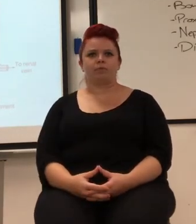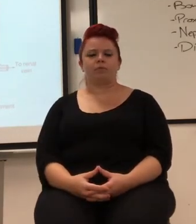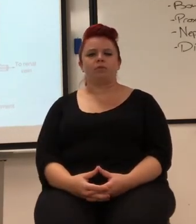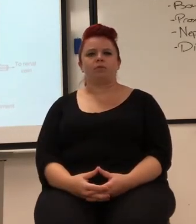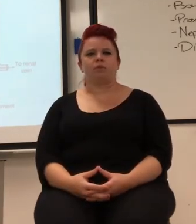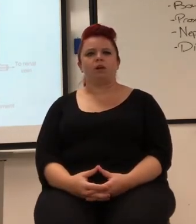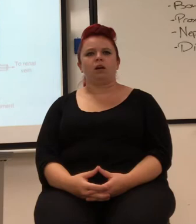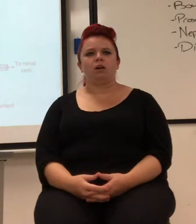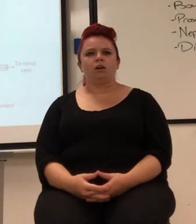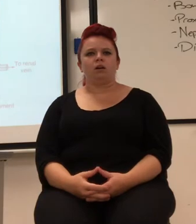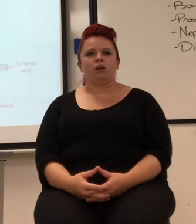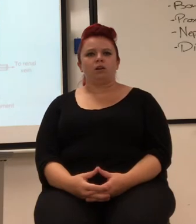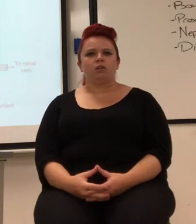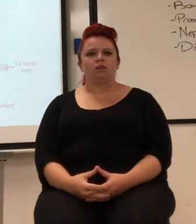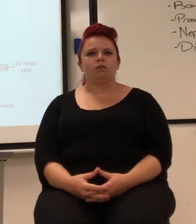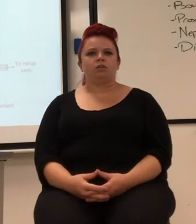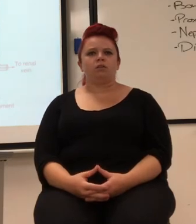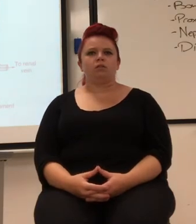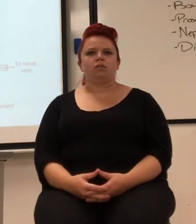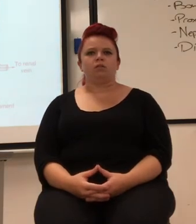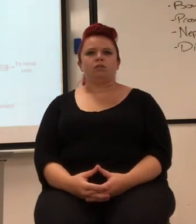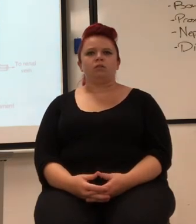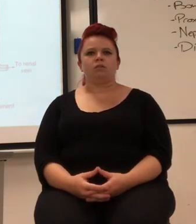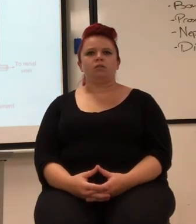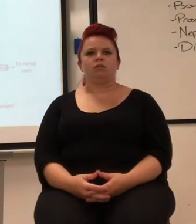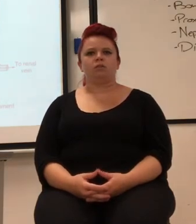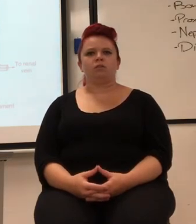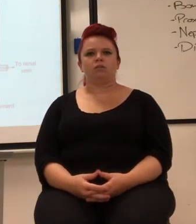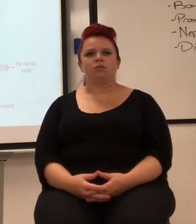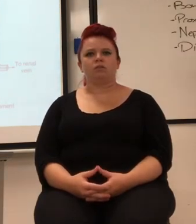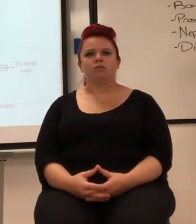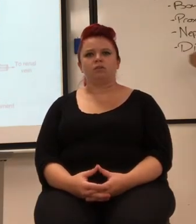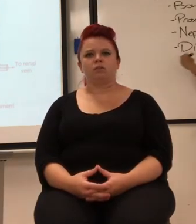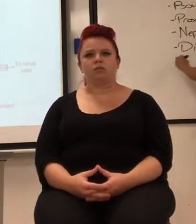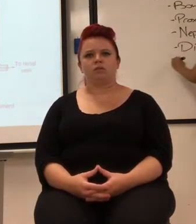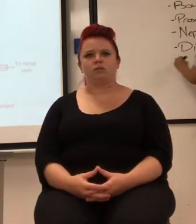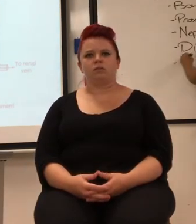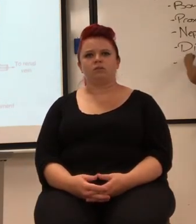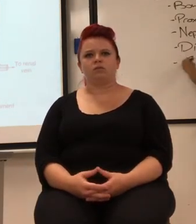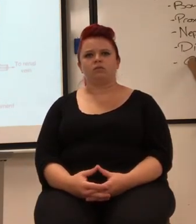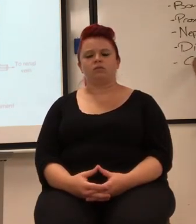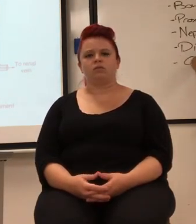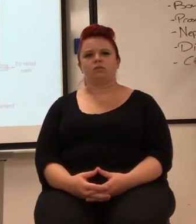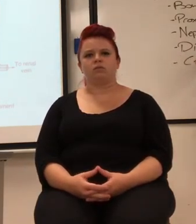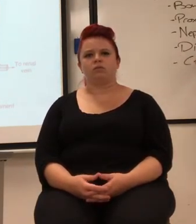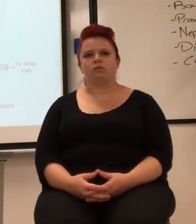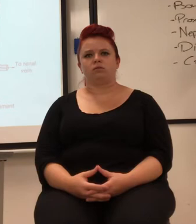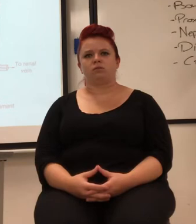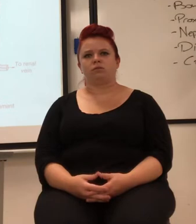collecting tubule, and that leads directly to collecting duct.